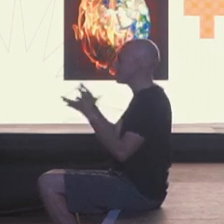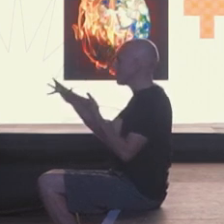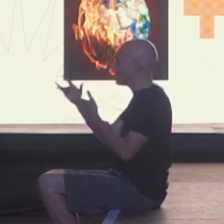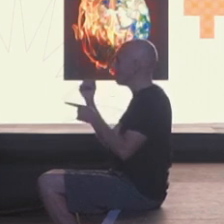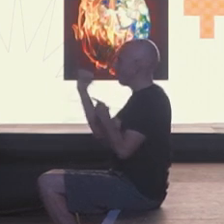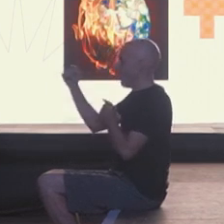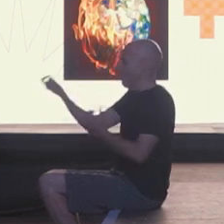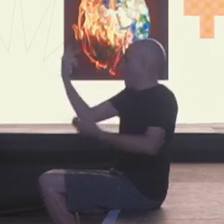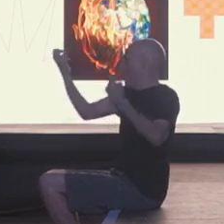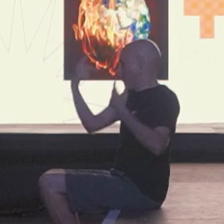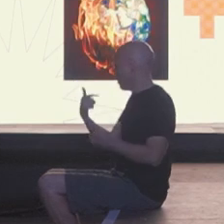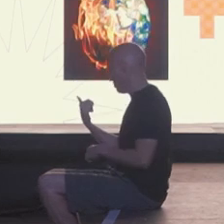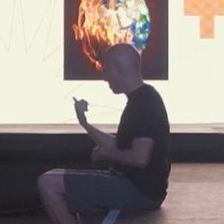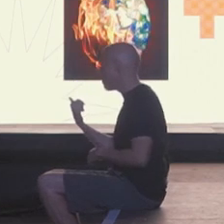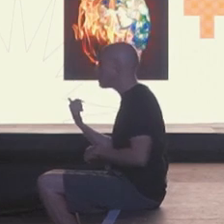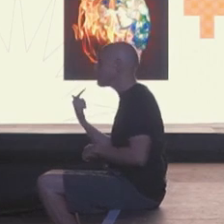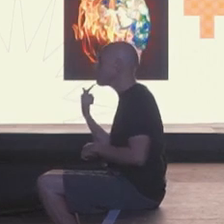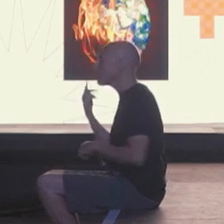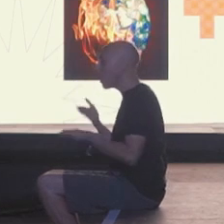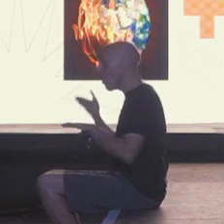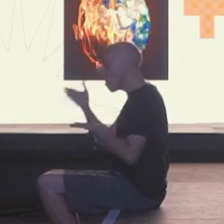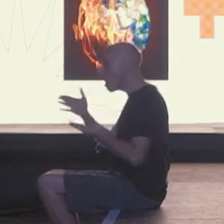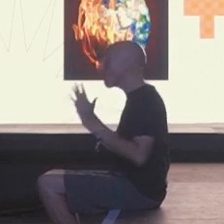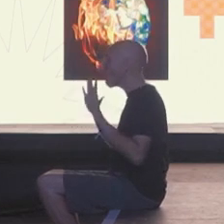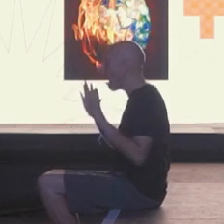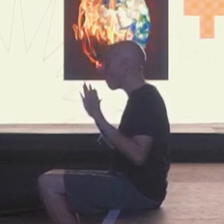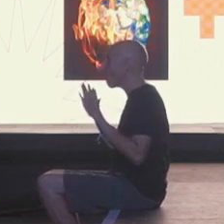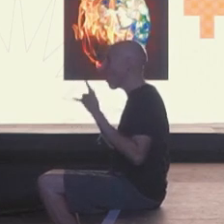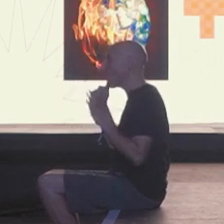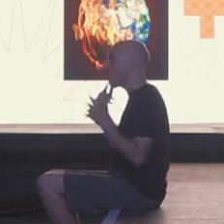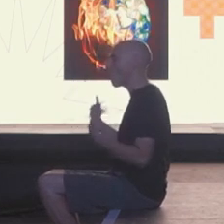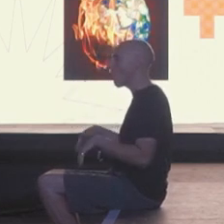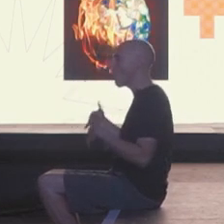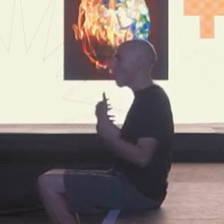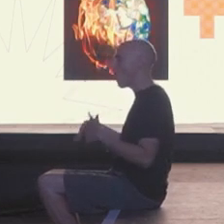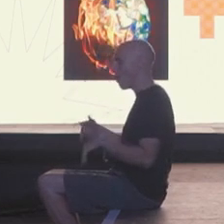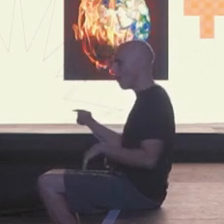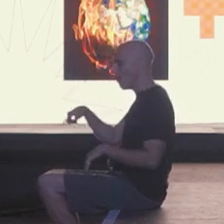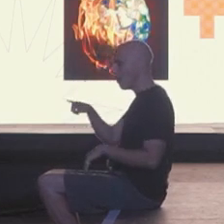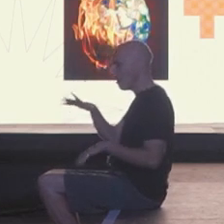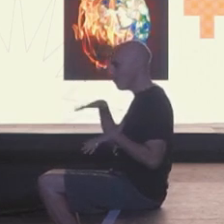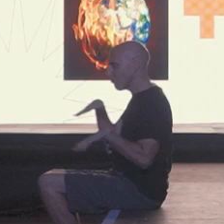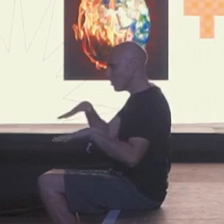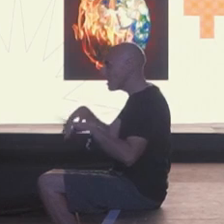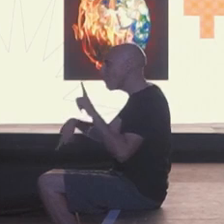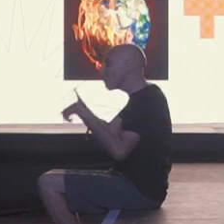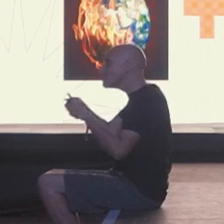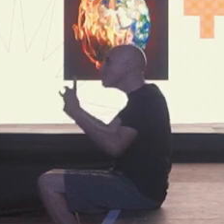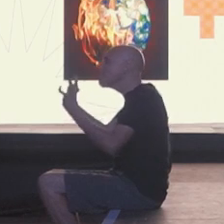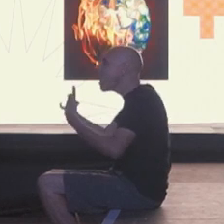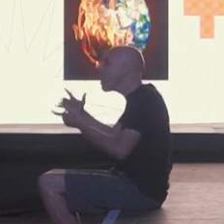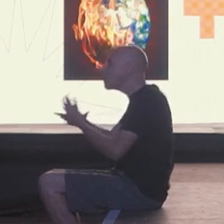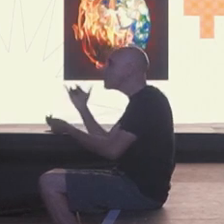we blocked the 5 bridges in November 2018. And I was like, wow, you can protest and have fun at the same time. Who